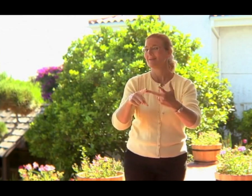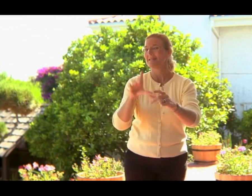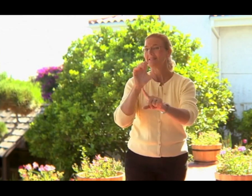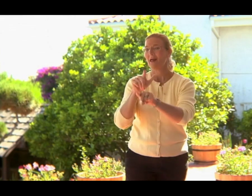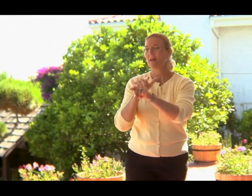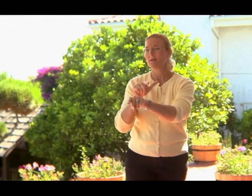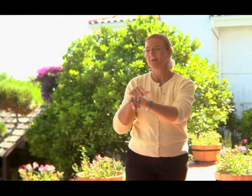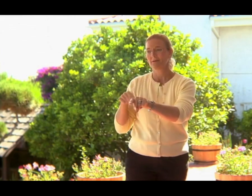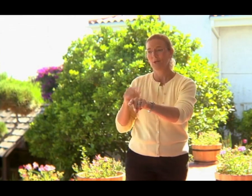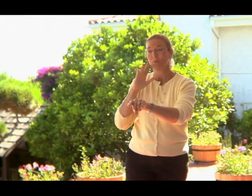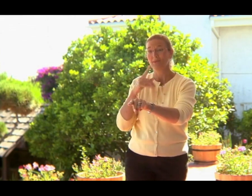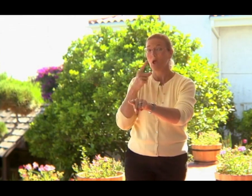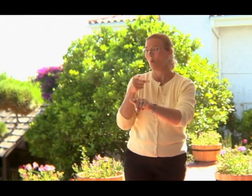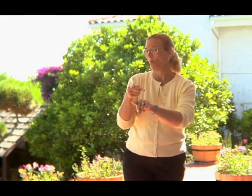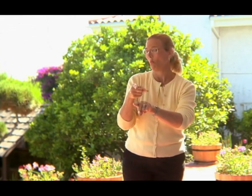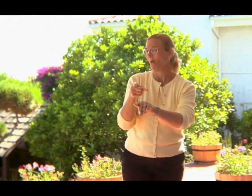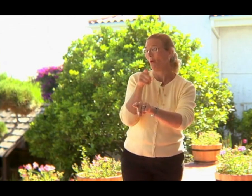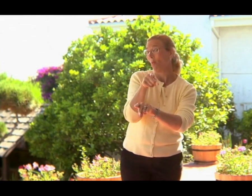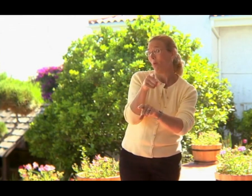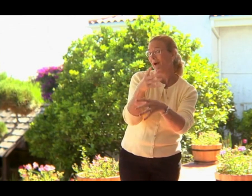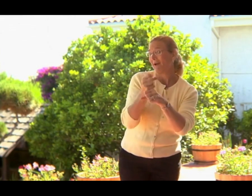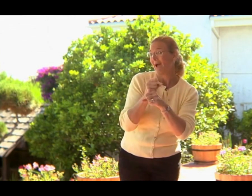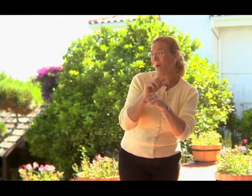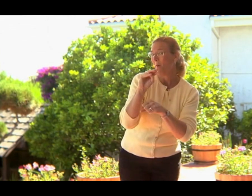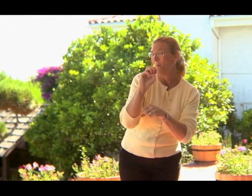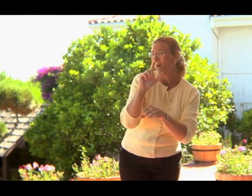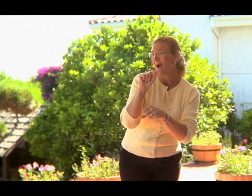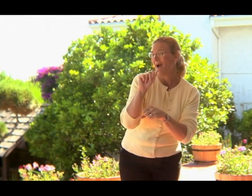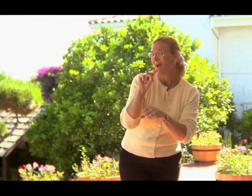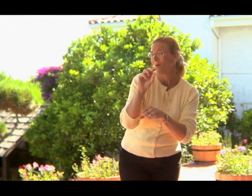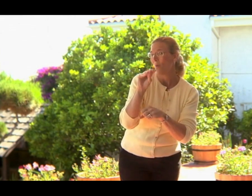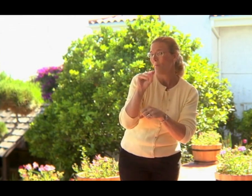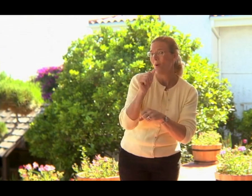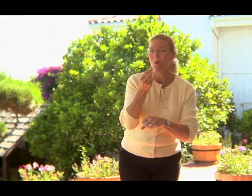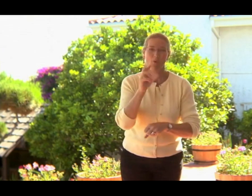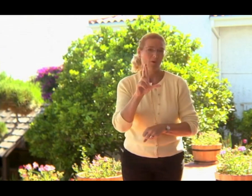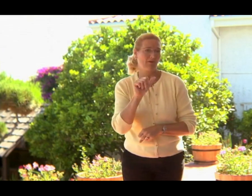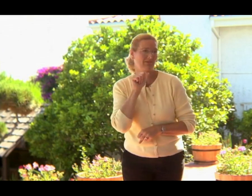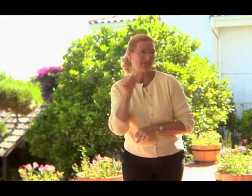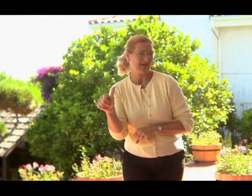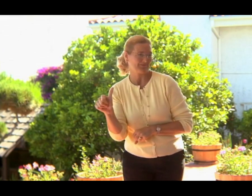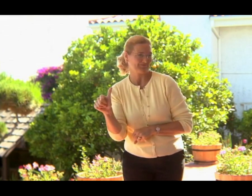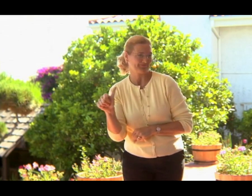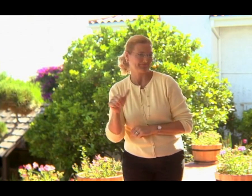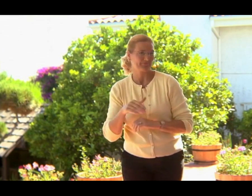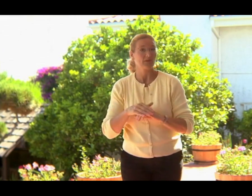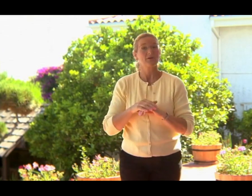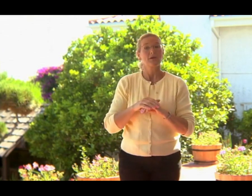and whether or not your chances of getting a melanoma are higher than other people's chances.